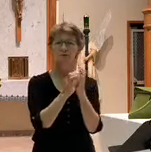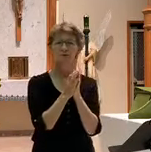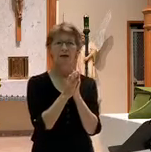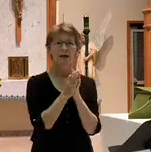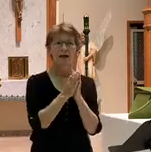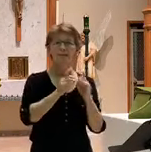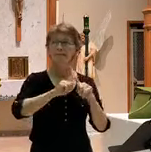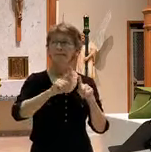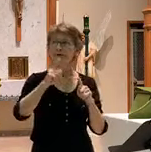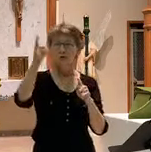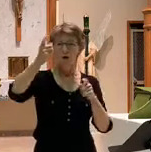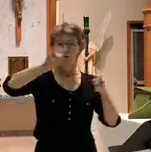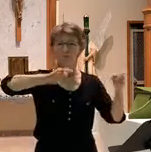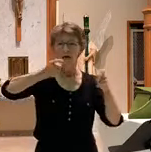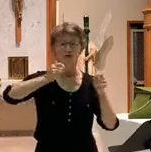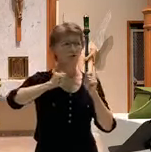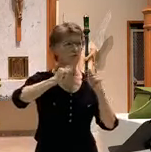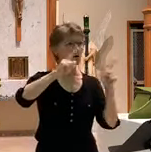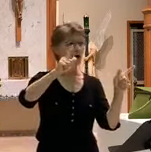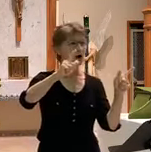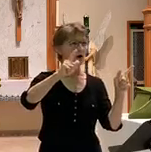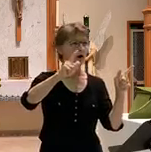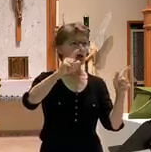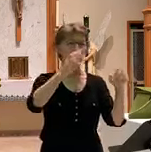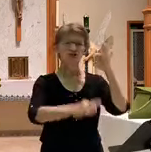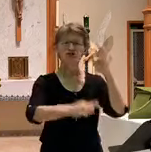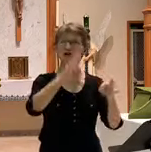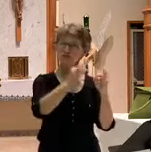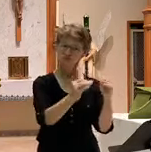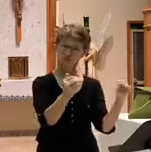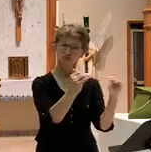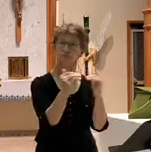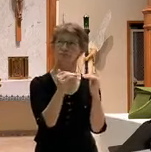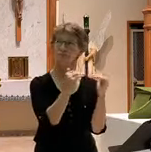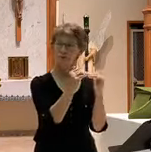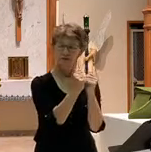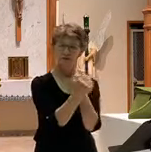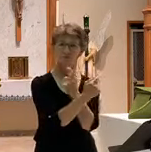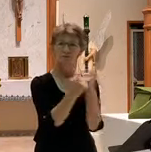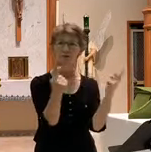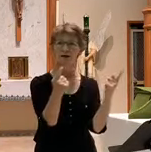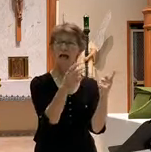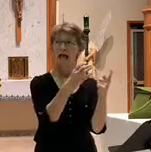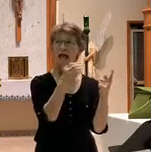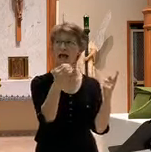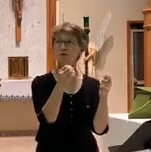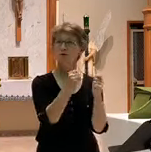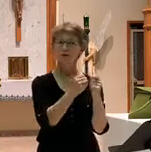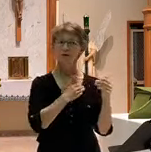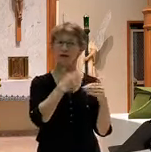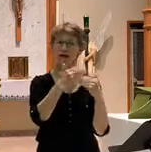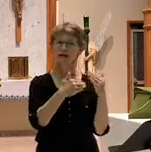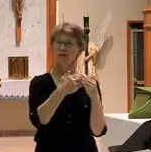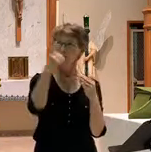But though you are a master of might, you judge with clemency, and with much lenience you govern